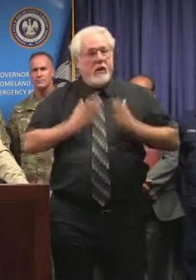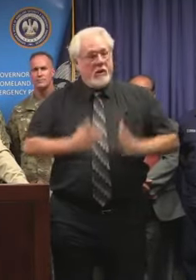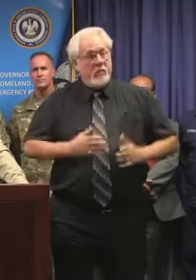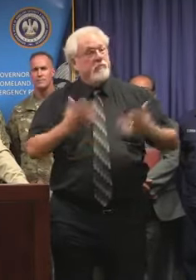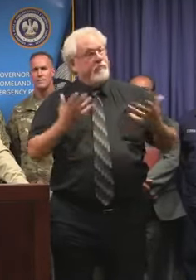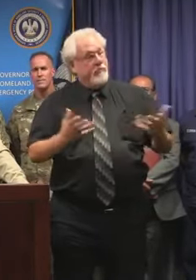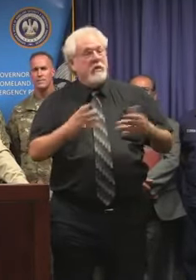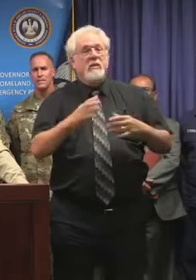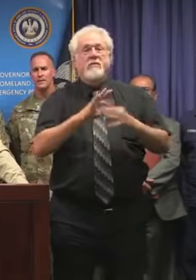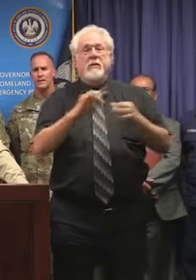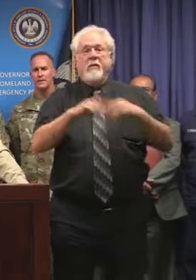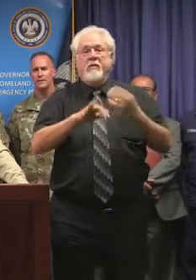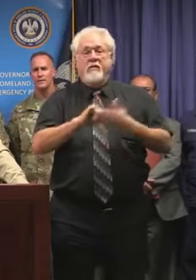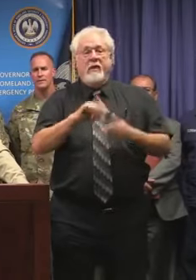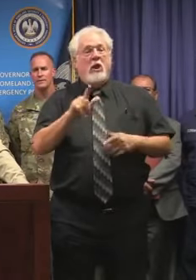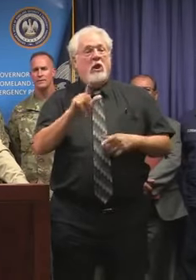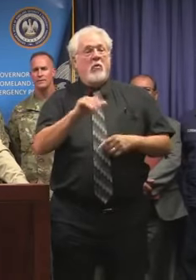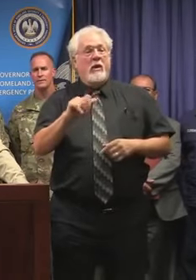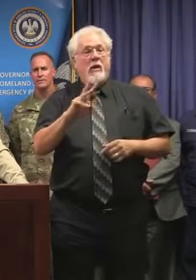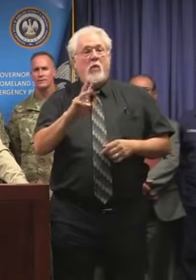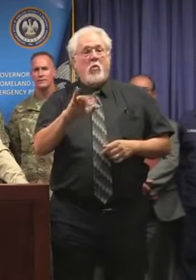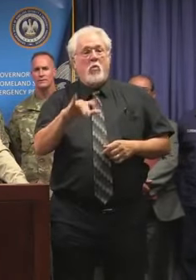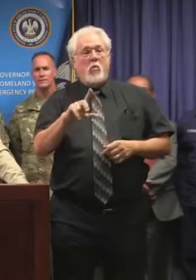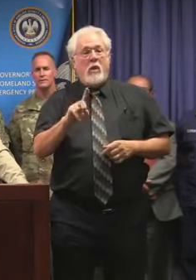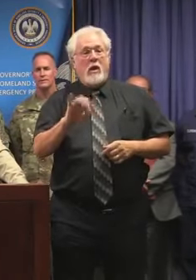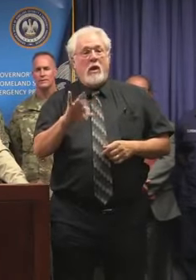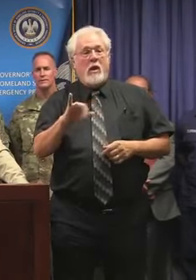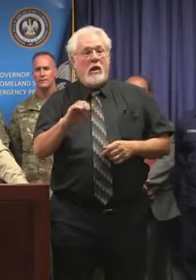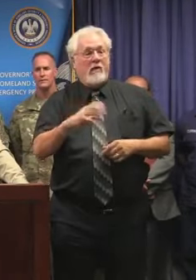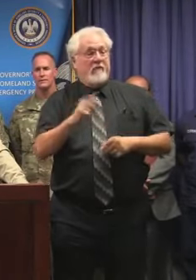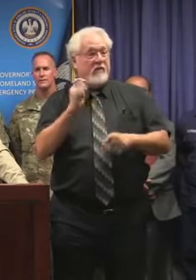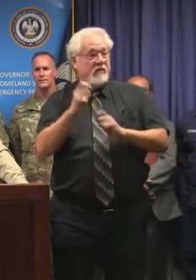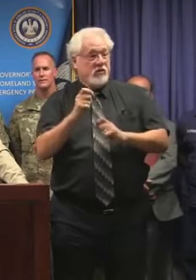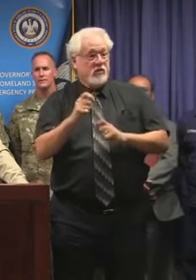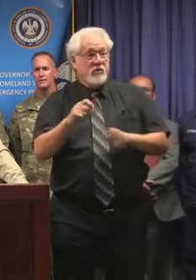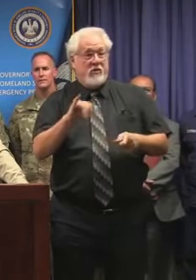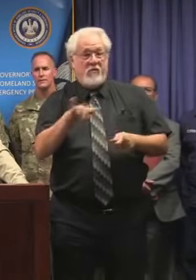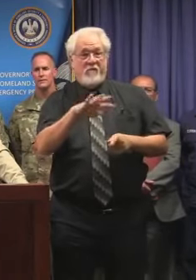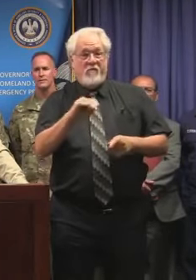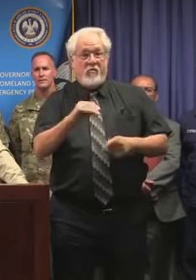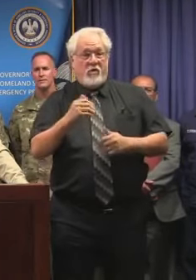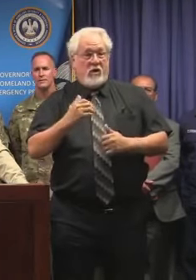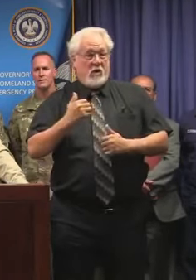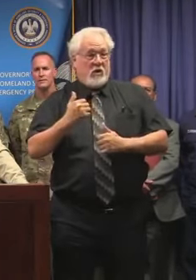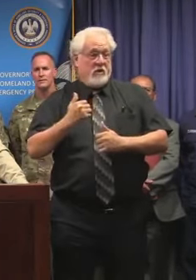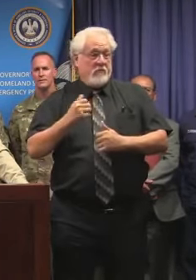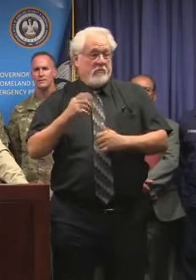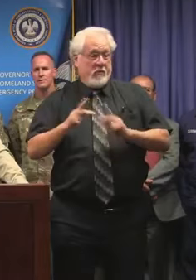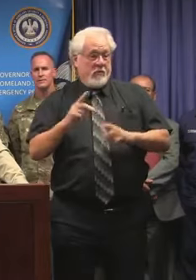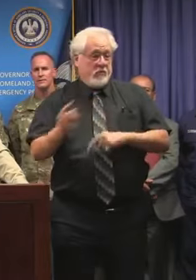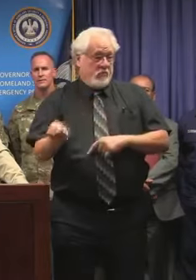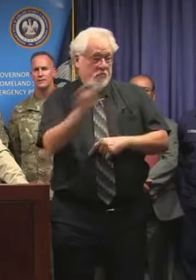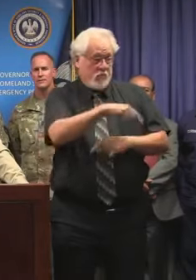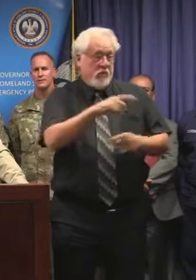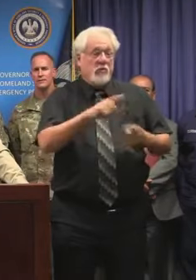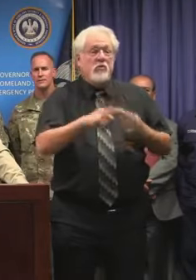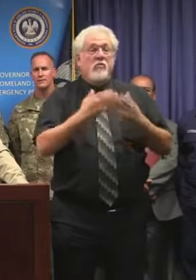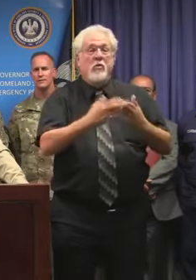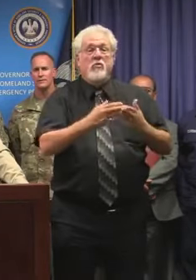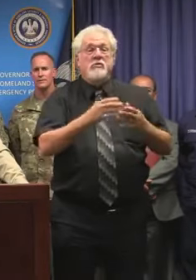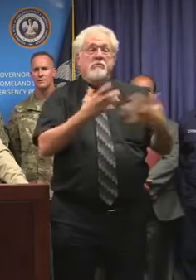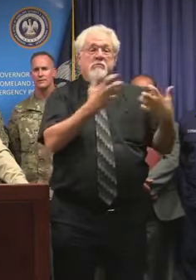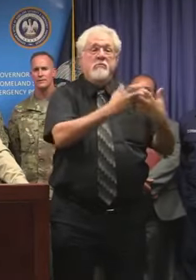that, Louisiana Wildlife and Fisheries, those 40 officers who deployed with boats and teamed up with their counterparts in